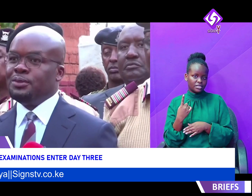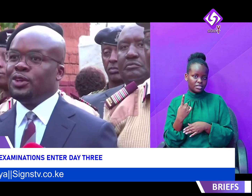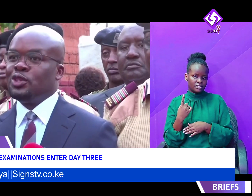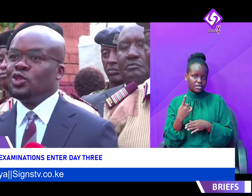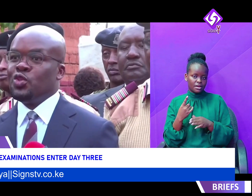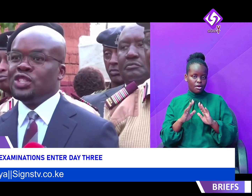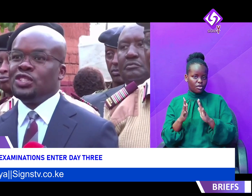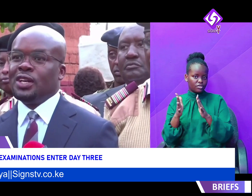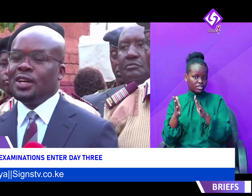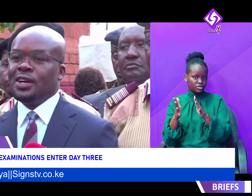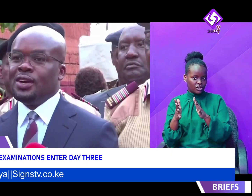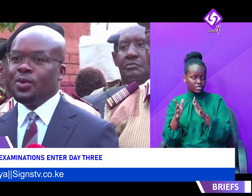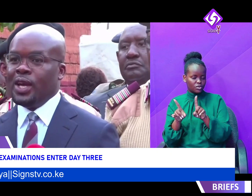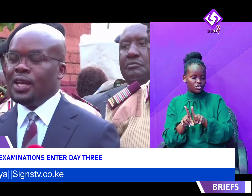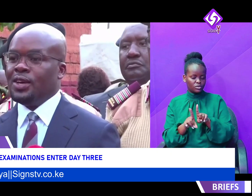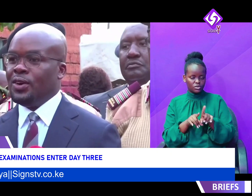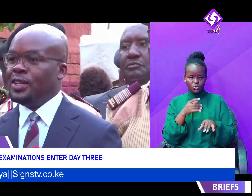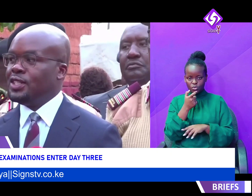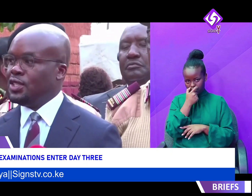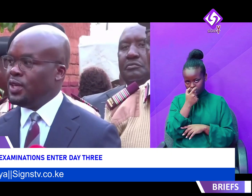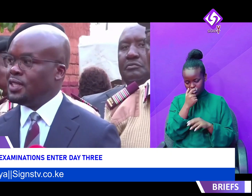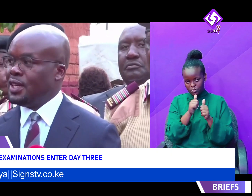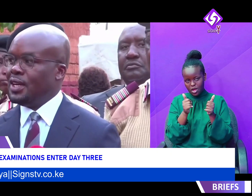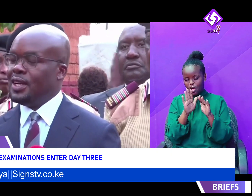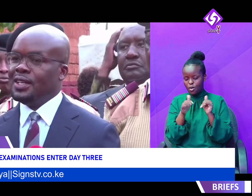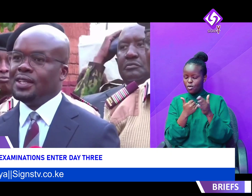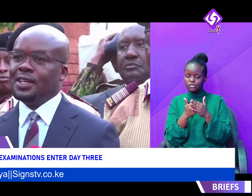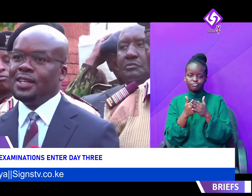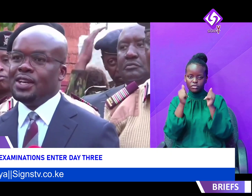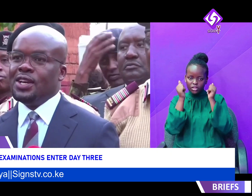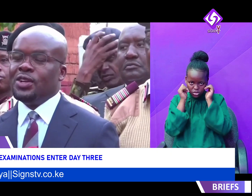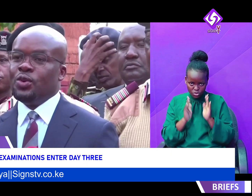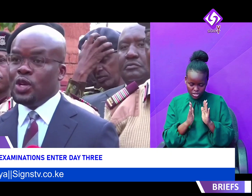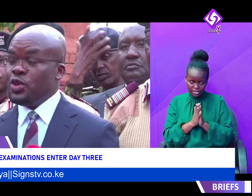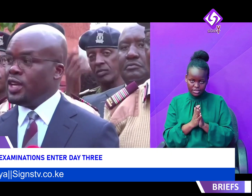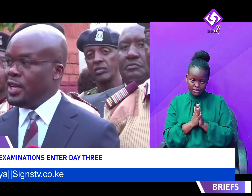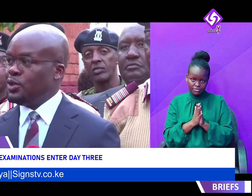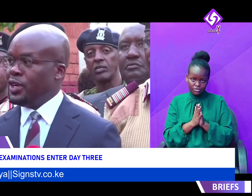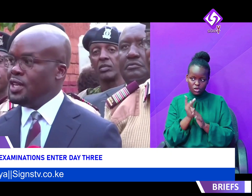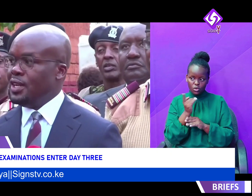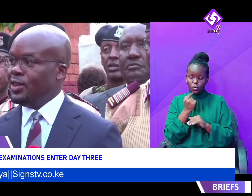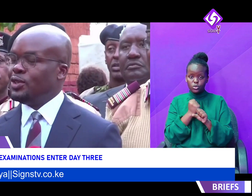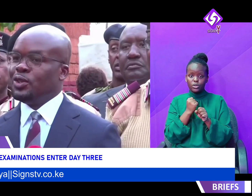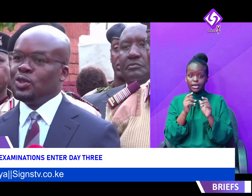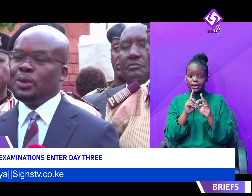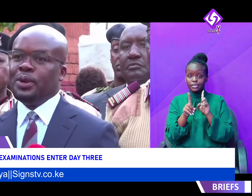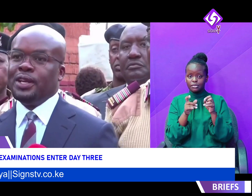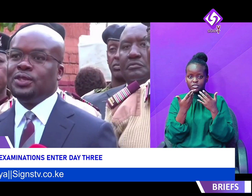but also to wish well all the students who are doing exams already, and also those who are planning to